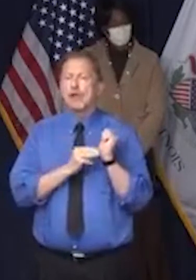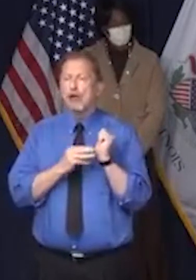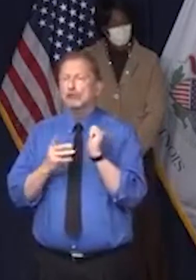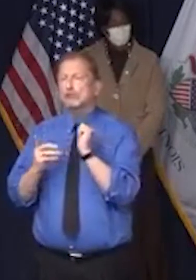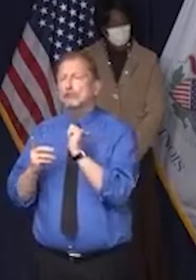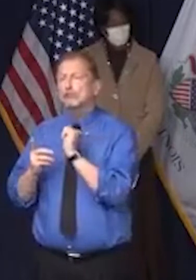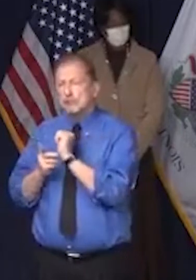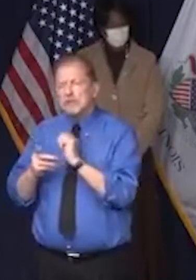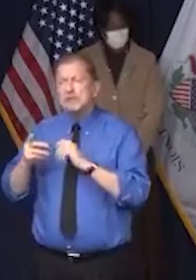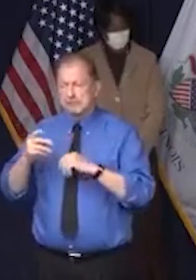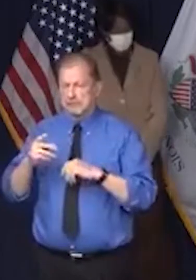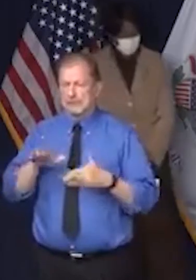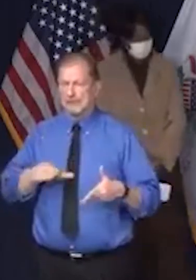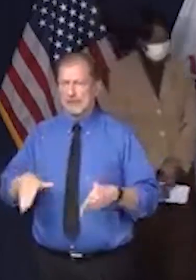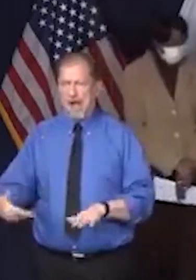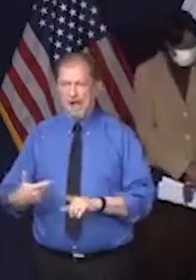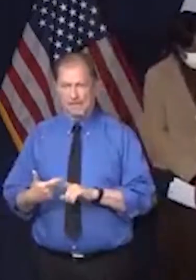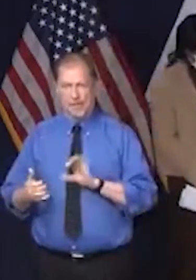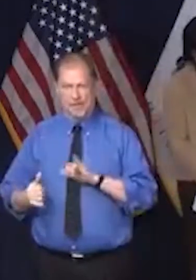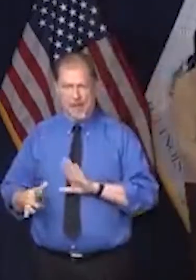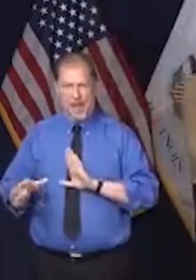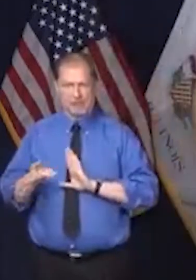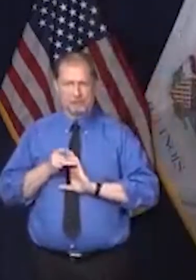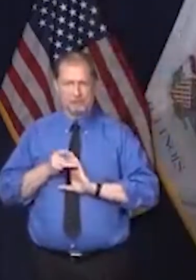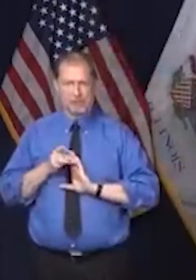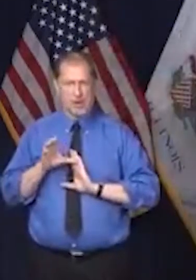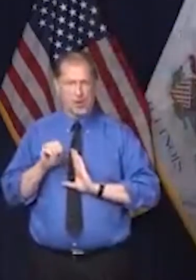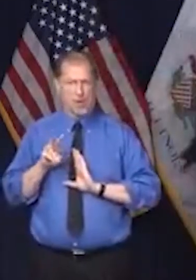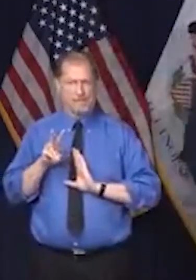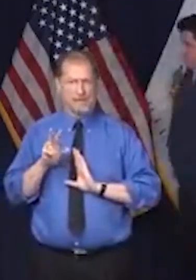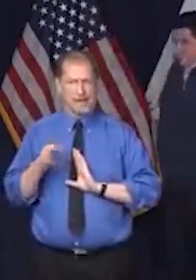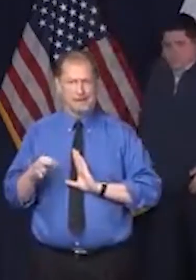over to Dr. Azike, who can answer some of those questions for you.